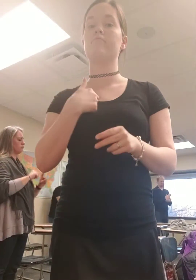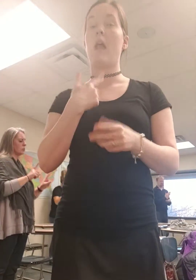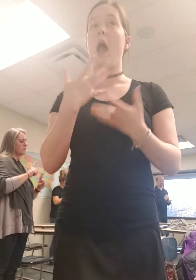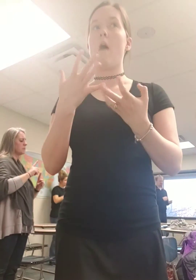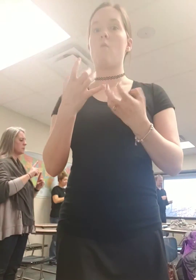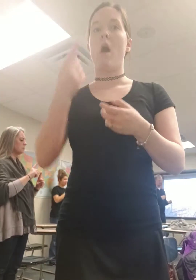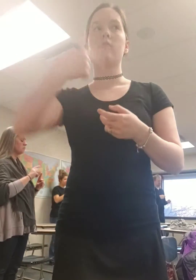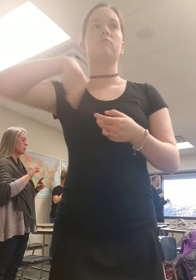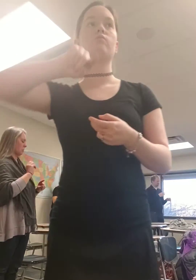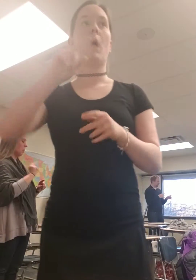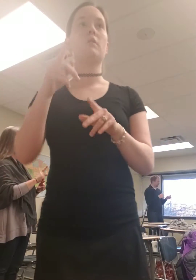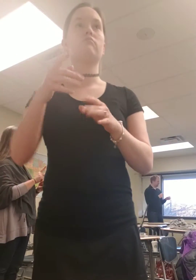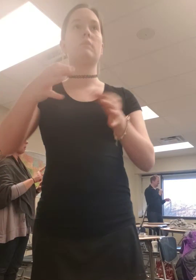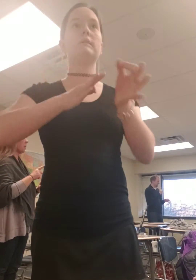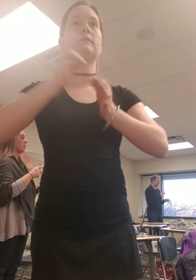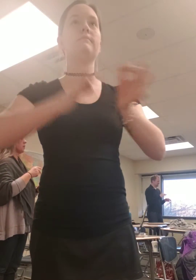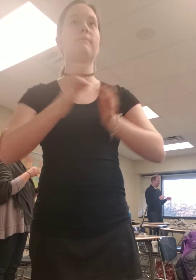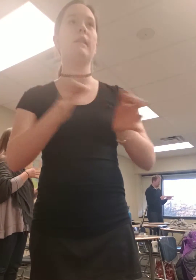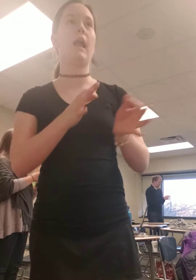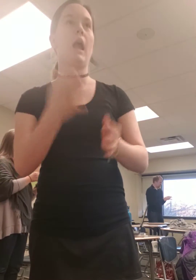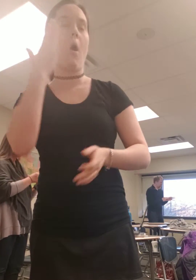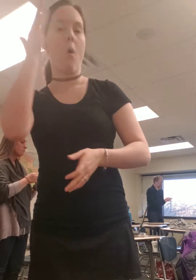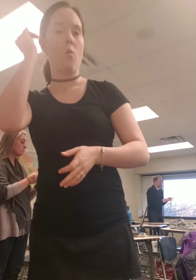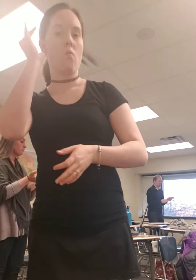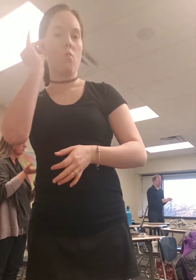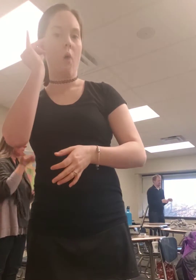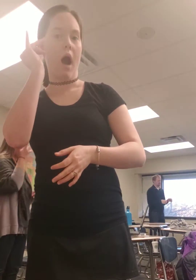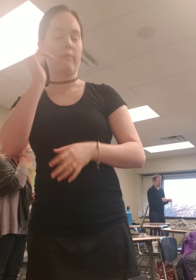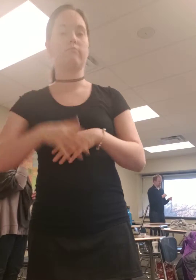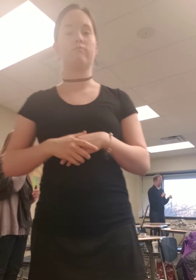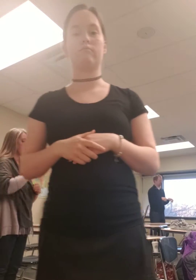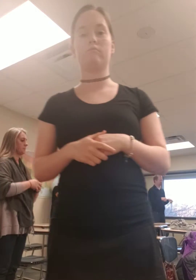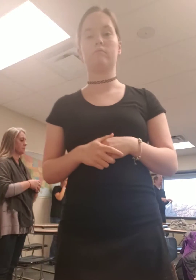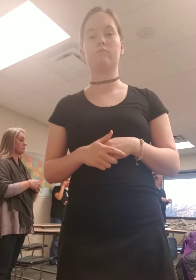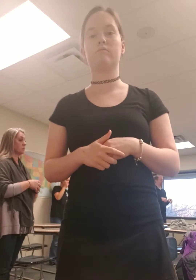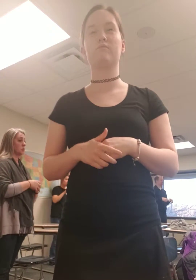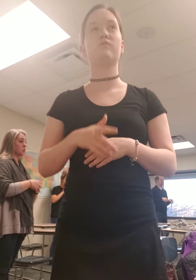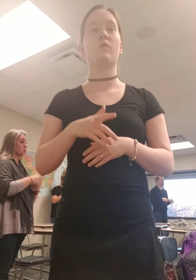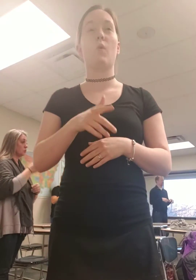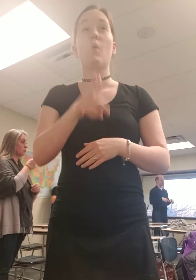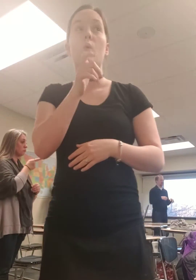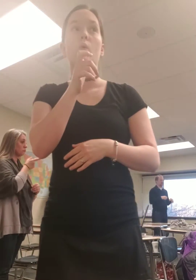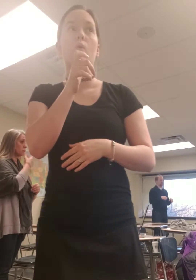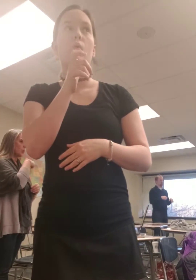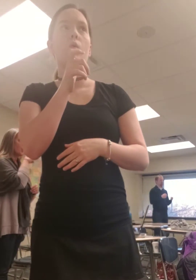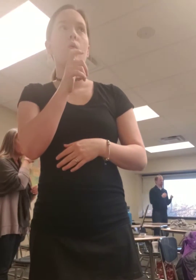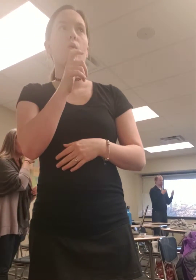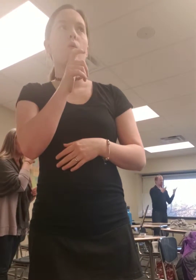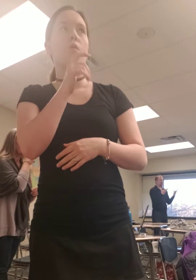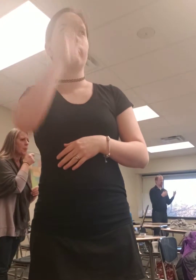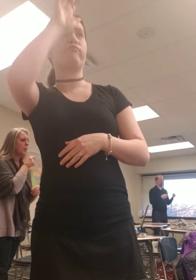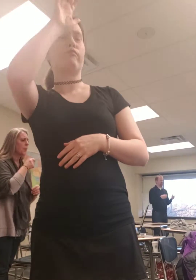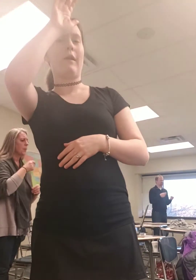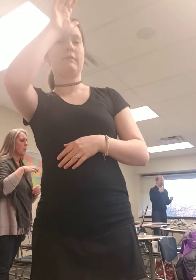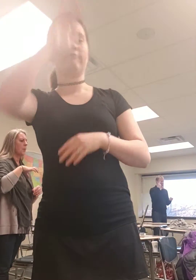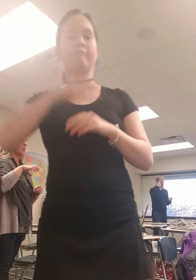How many think it's the cabbage that costs more per pound? It's okay, don't change your answers, it's okay. And